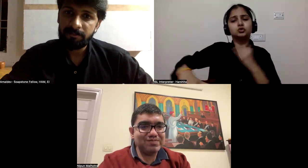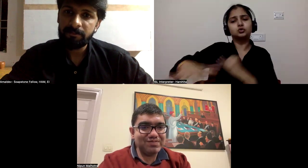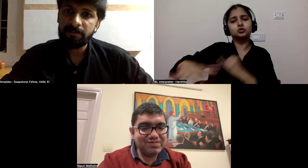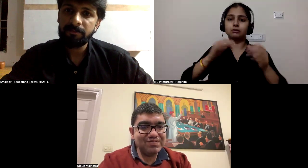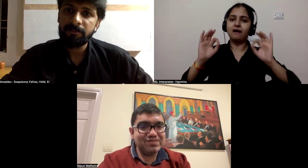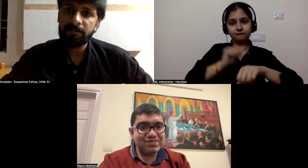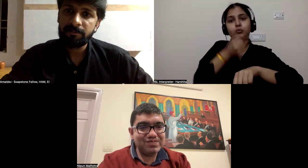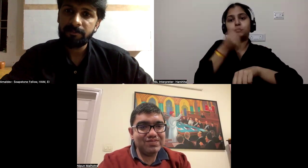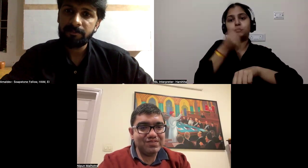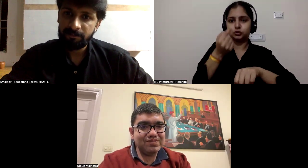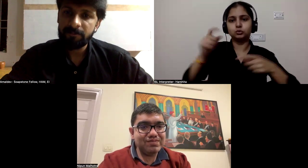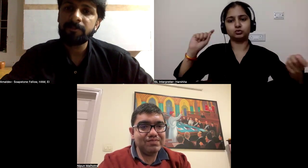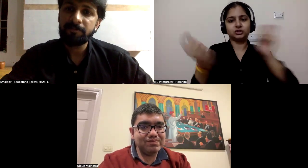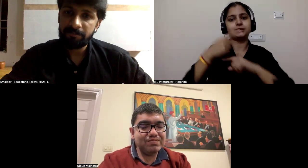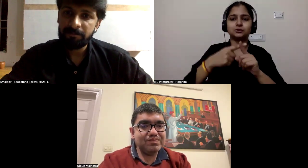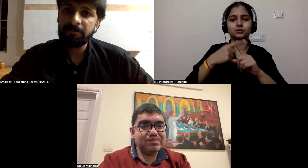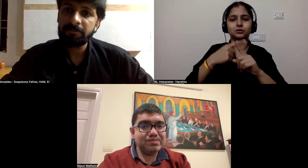story.